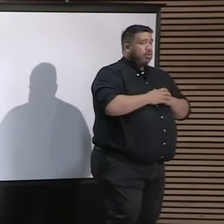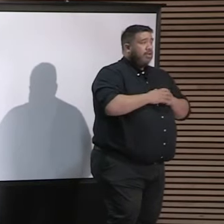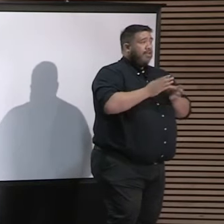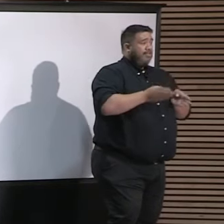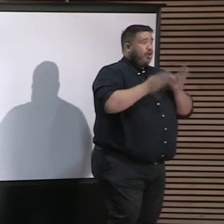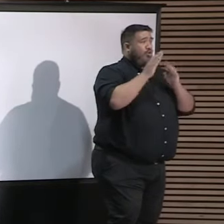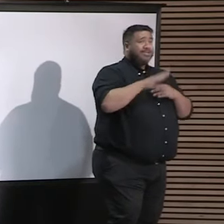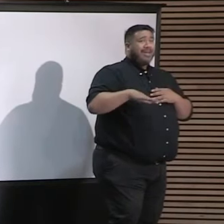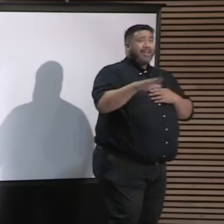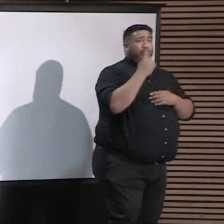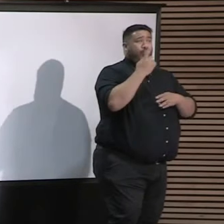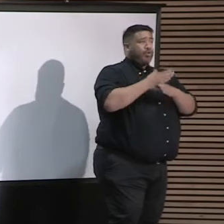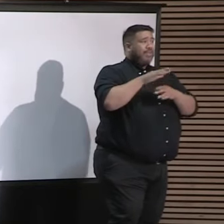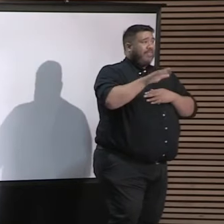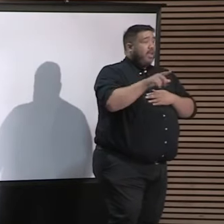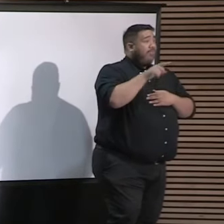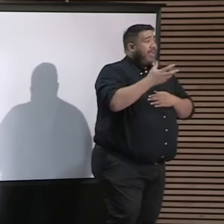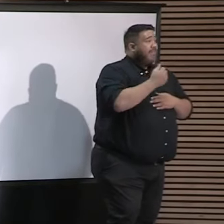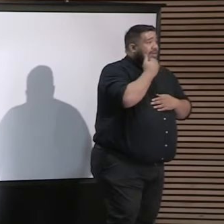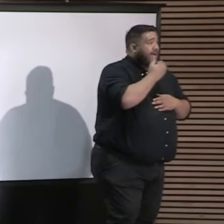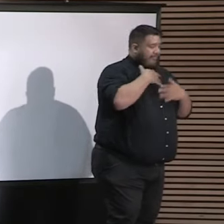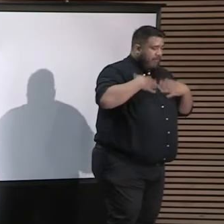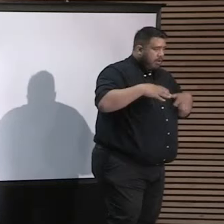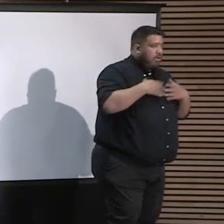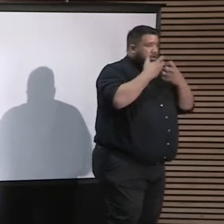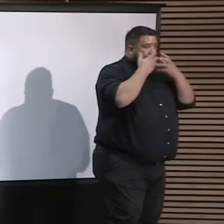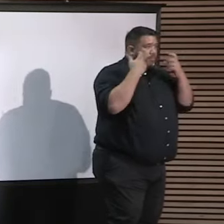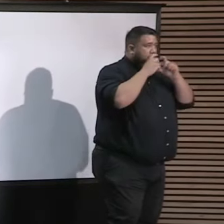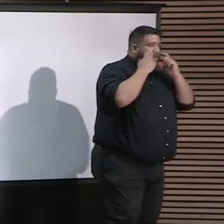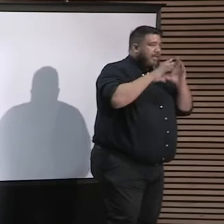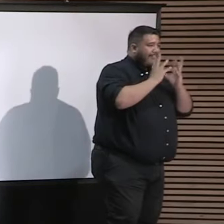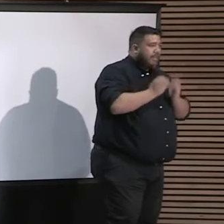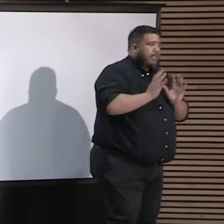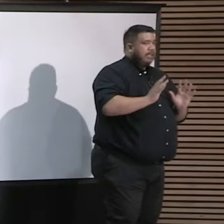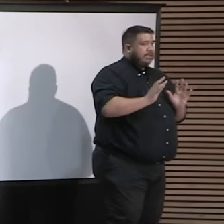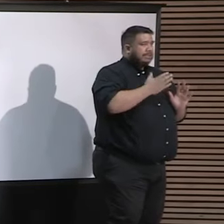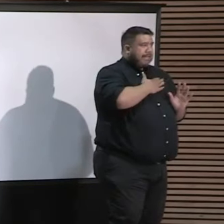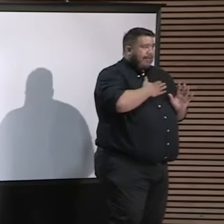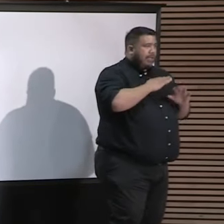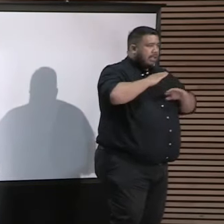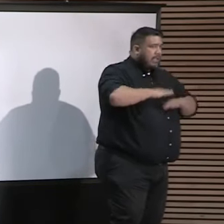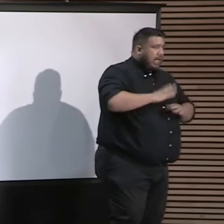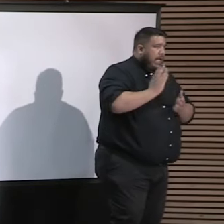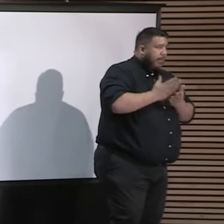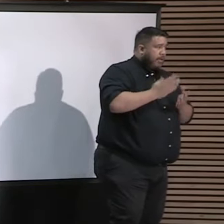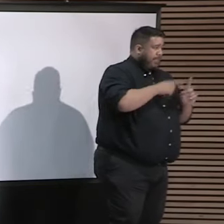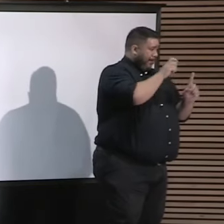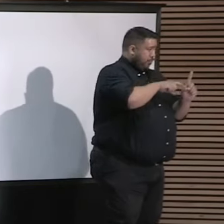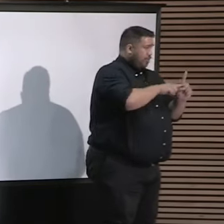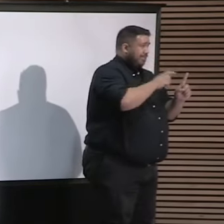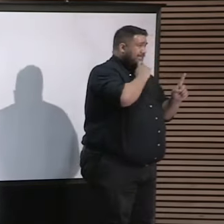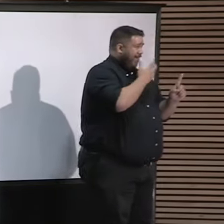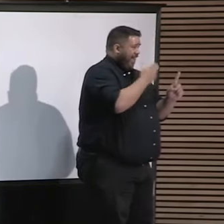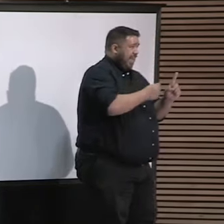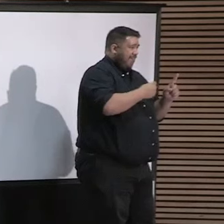facilities have adequate protection, that their safety is kind of paramount? If you haven't been able to establish the person-to-person links yet, was this person given the proper